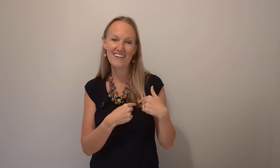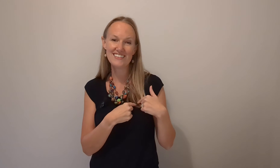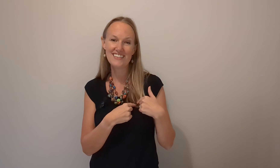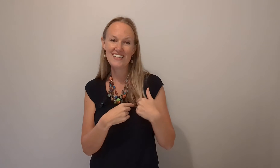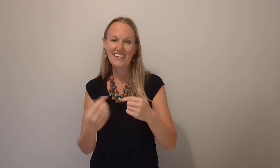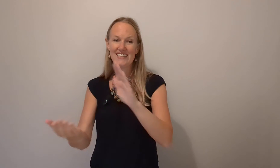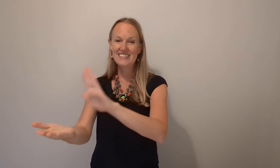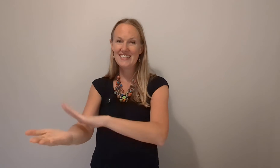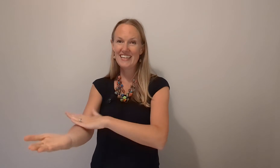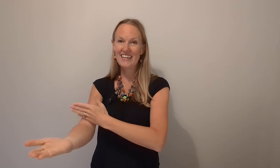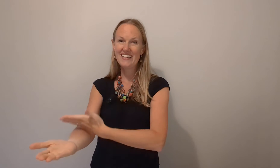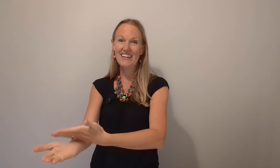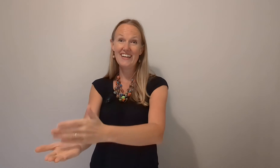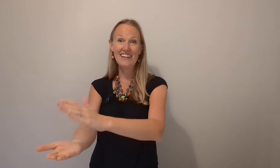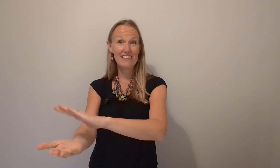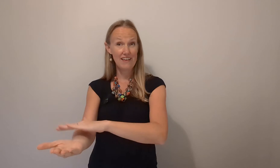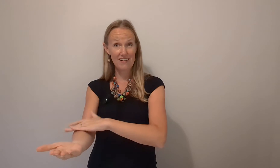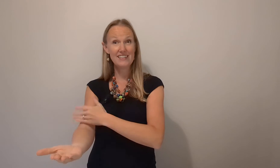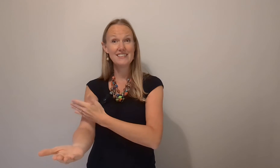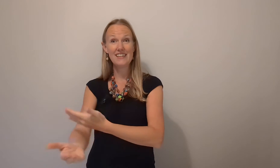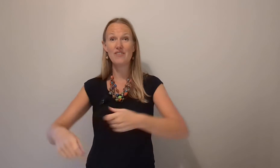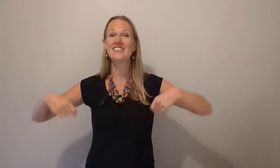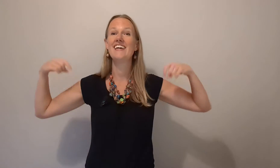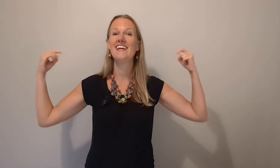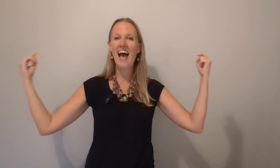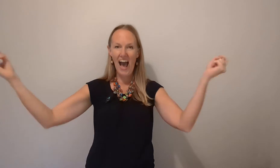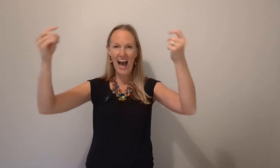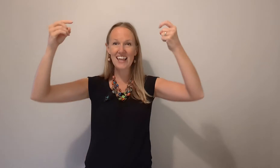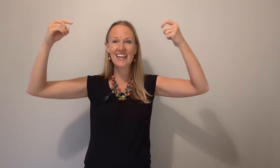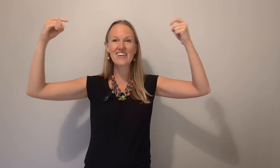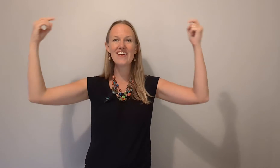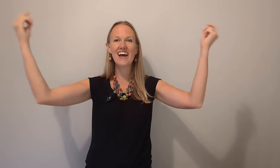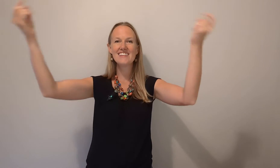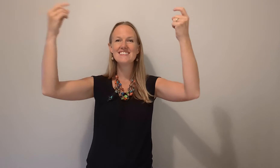heart singing, and then that heart is singing once again, hallelujah,